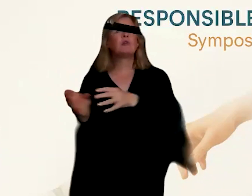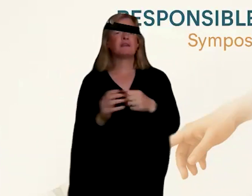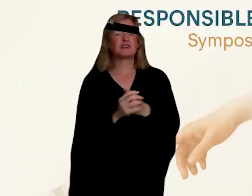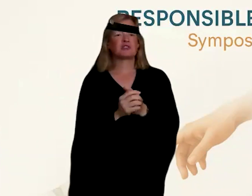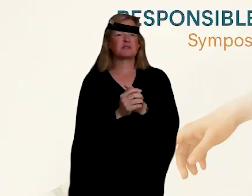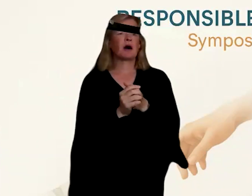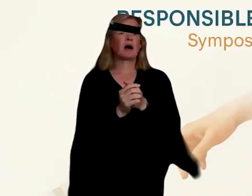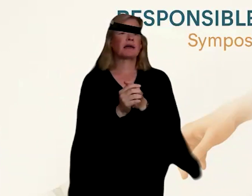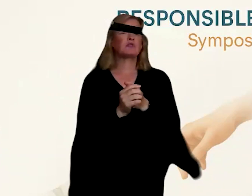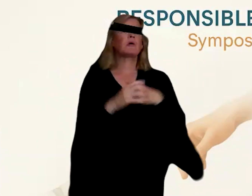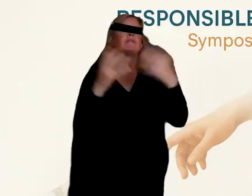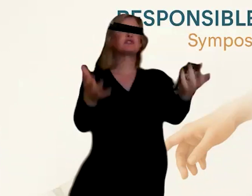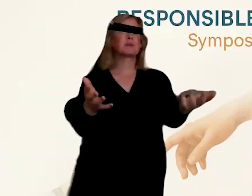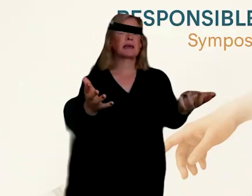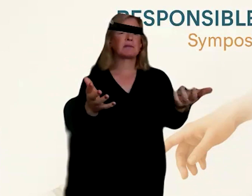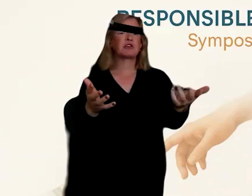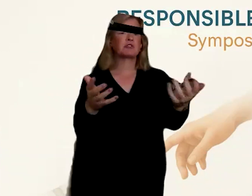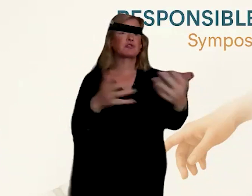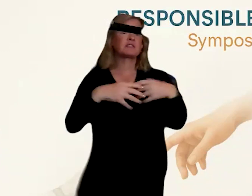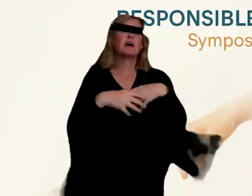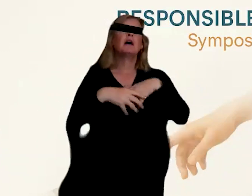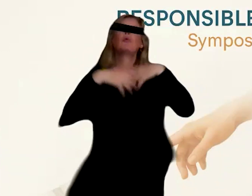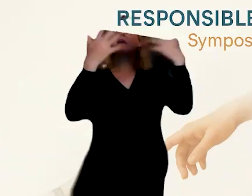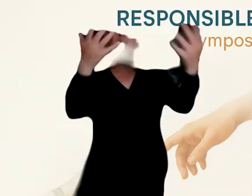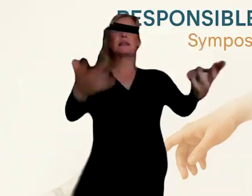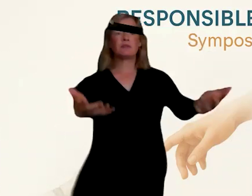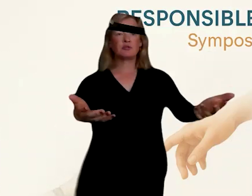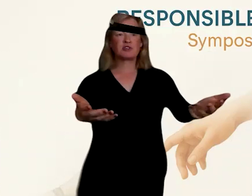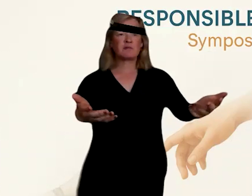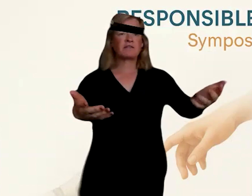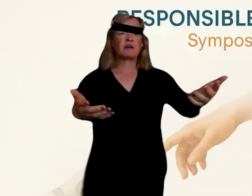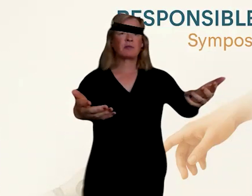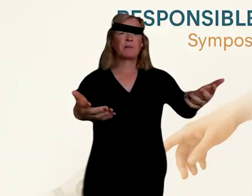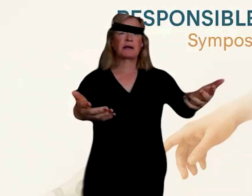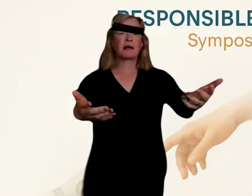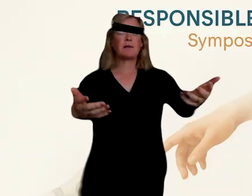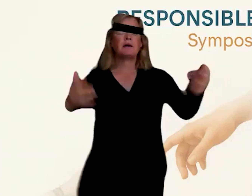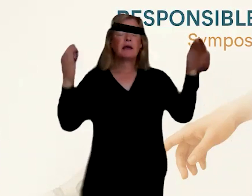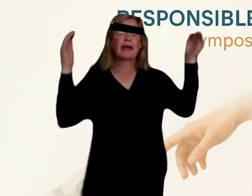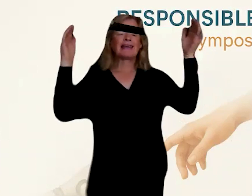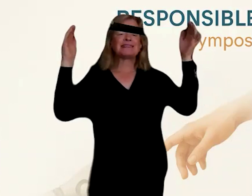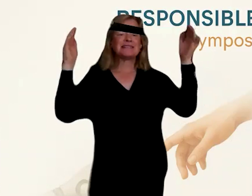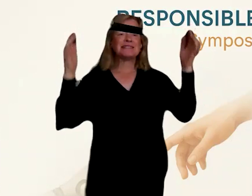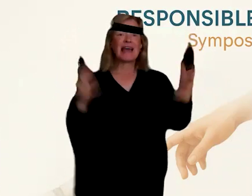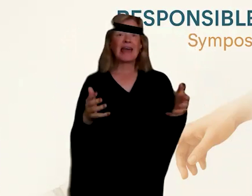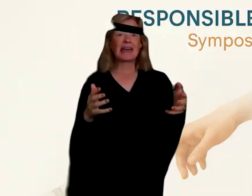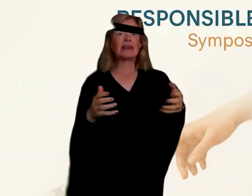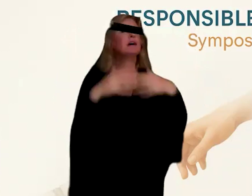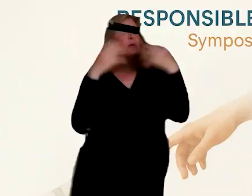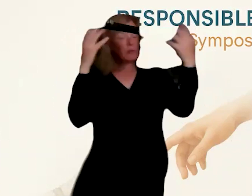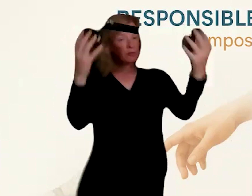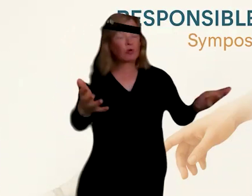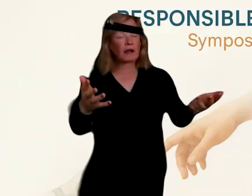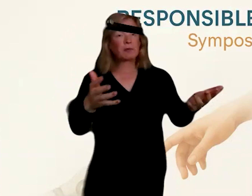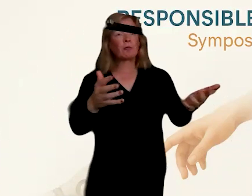different motivations behind what eventually became the Human Trust, really an evolution of my philanthropic lab. And